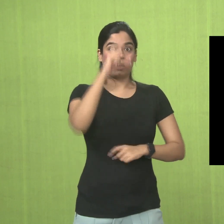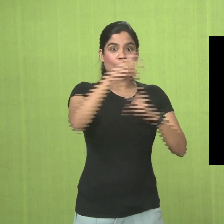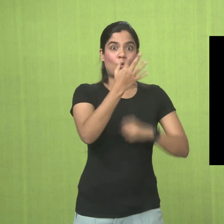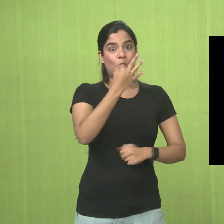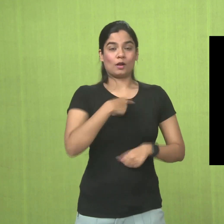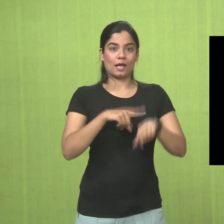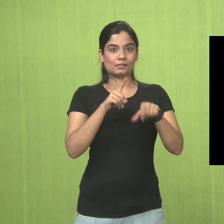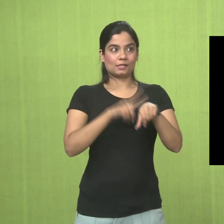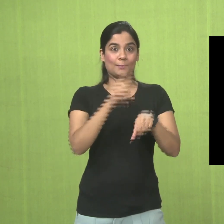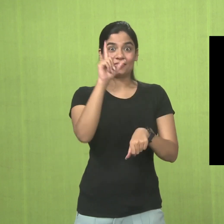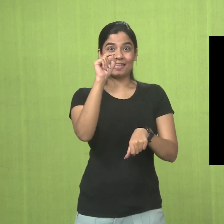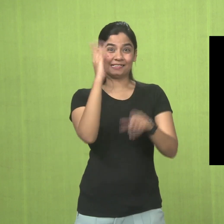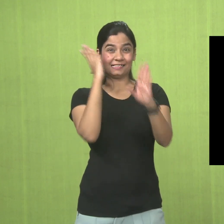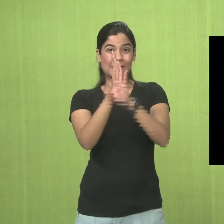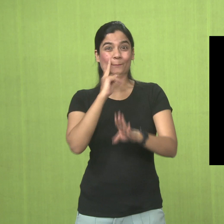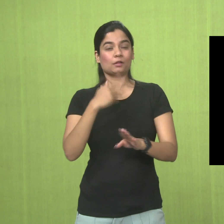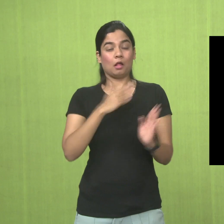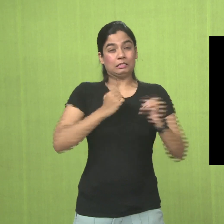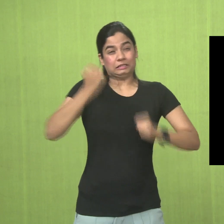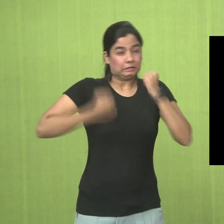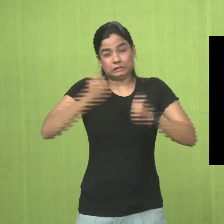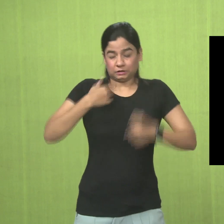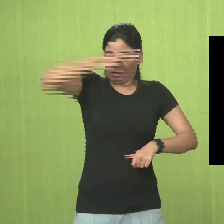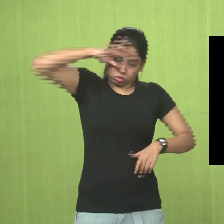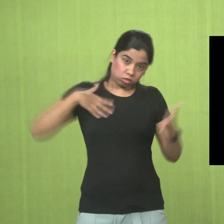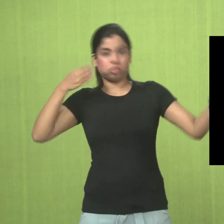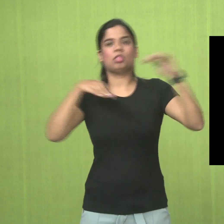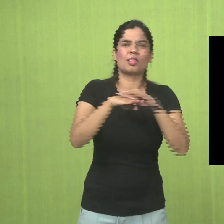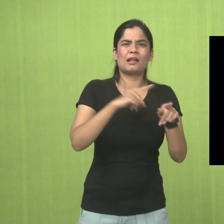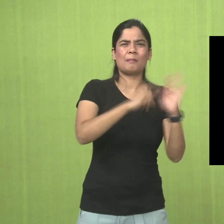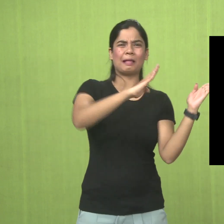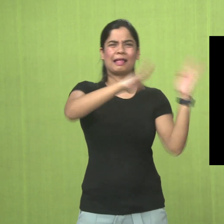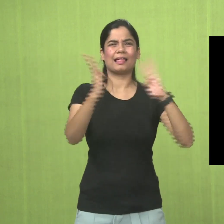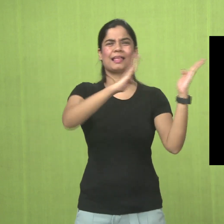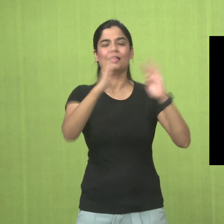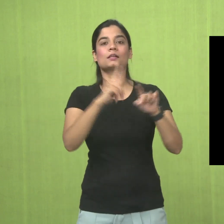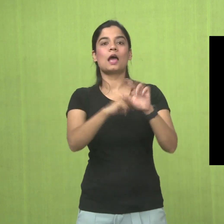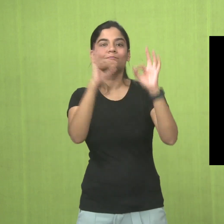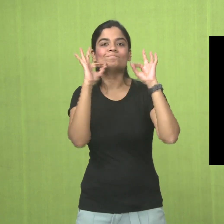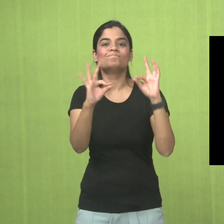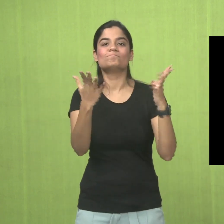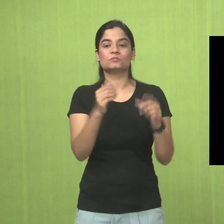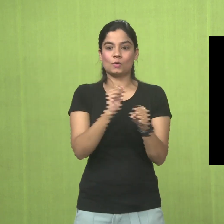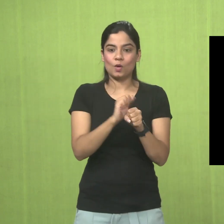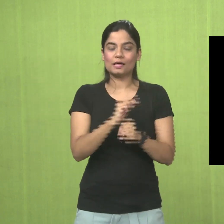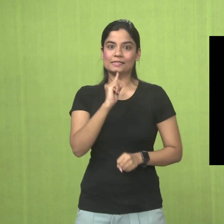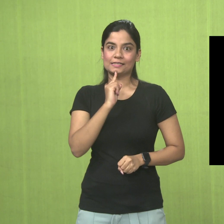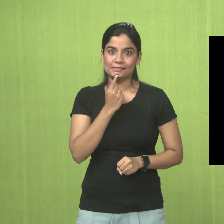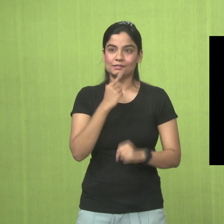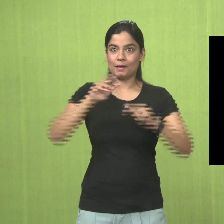Lack of punctuality. Maybe we are asked to come on time at 10, but we are running so late that we are running and not